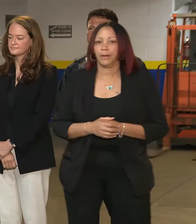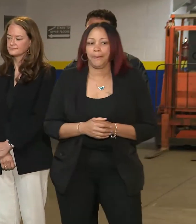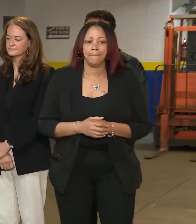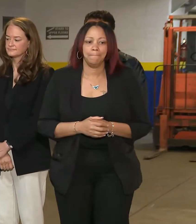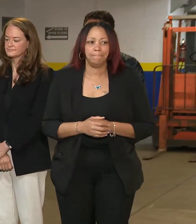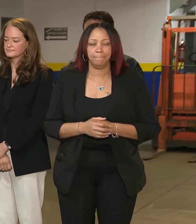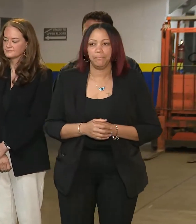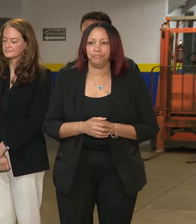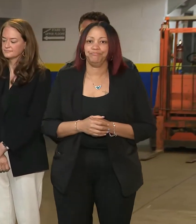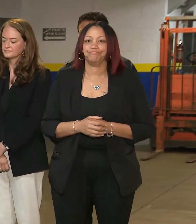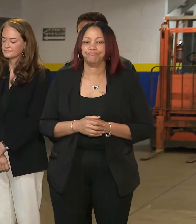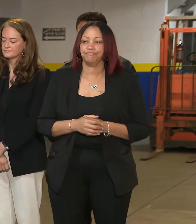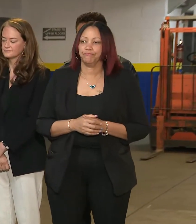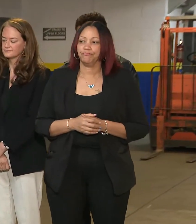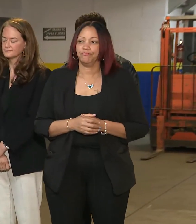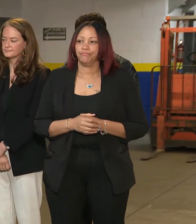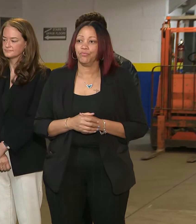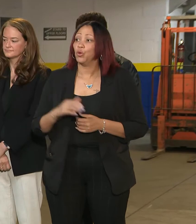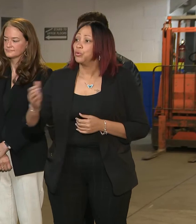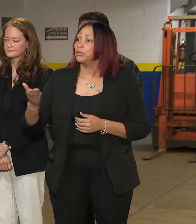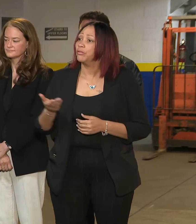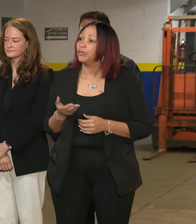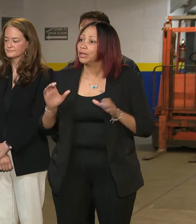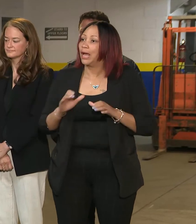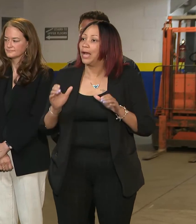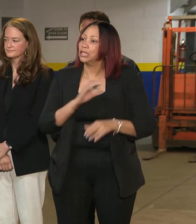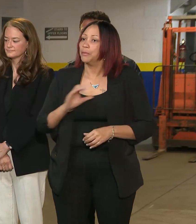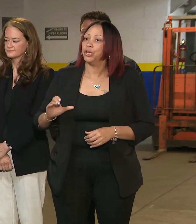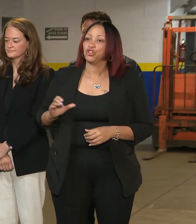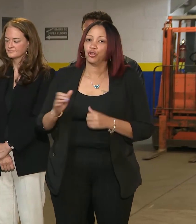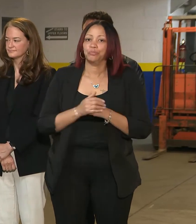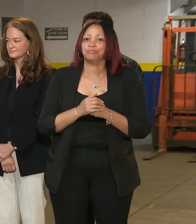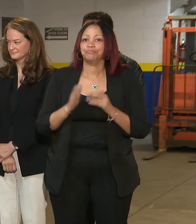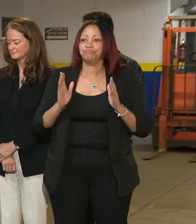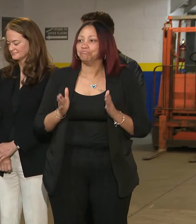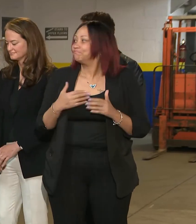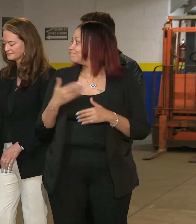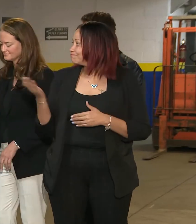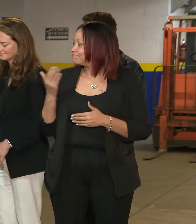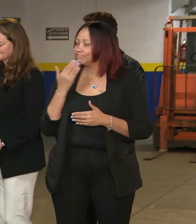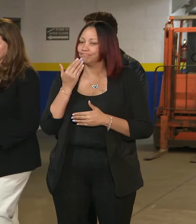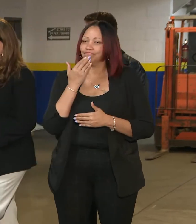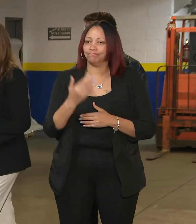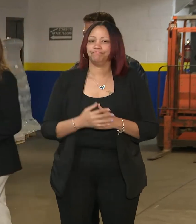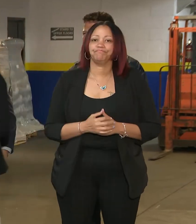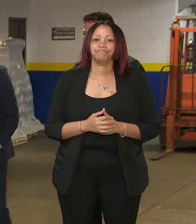And would like to invite up Acting Commissioner Kavanaugh. Thank you.